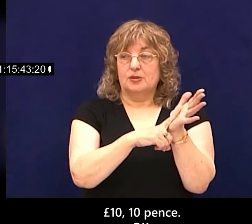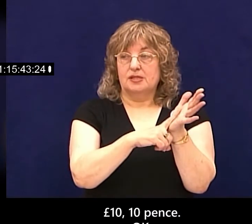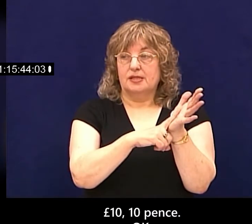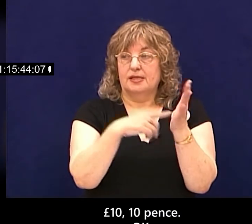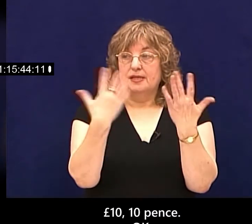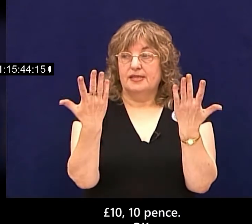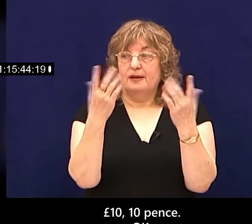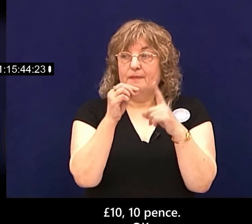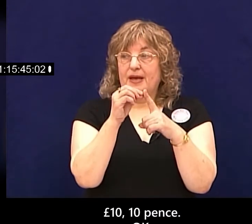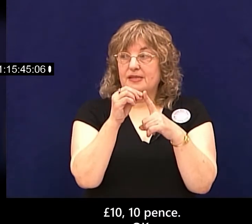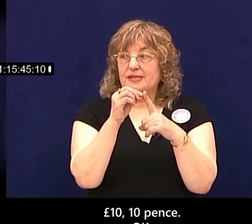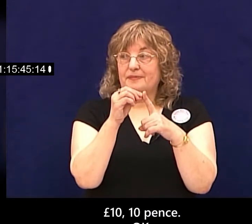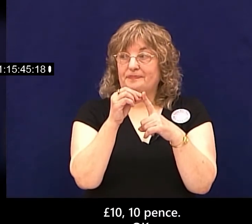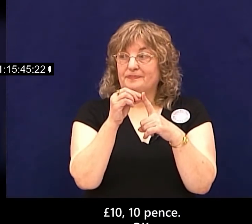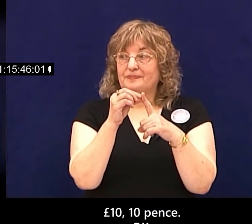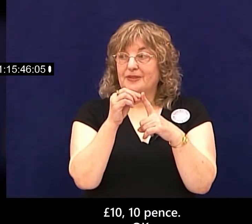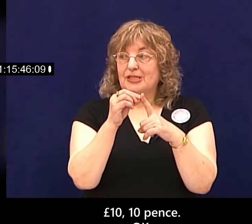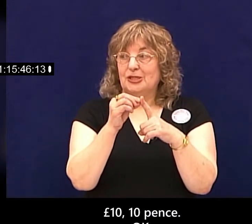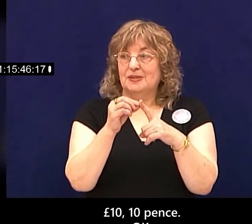£10, 10 pence. Okay?